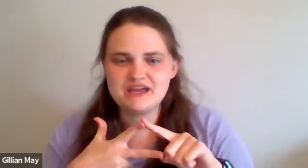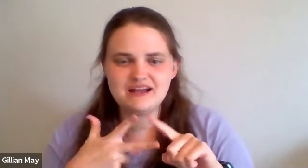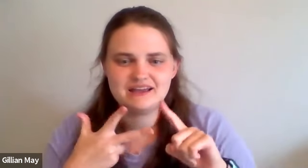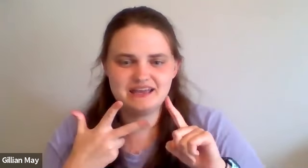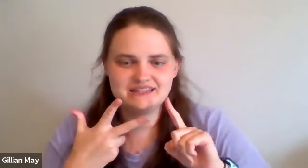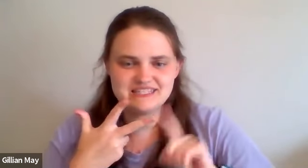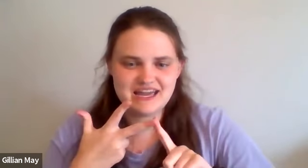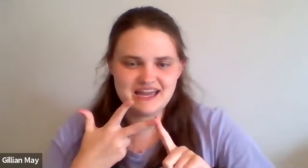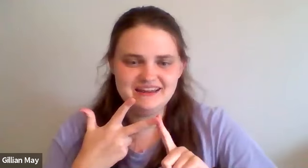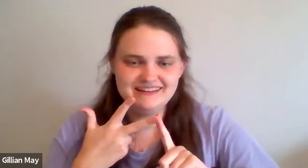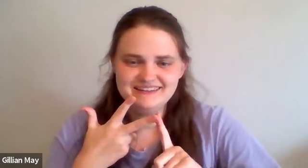pink, I can't say